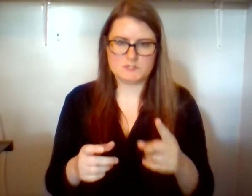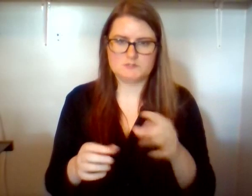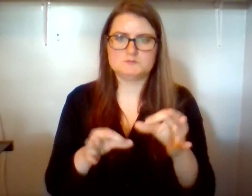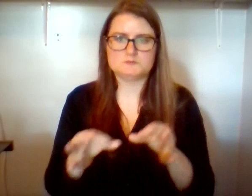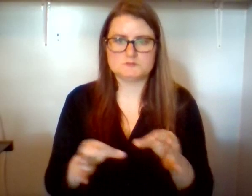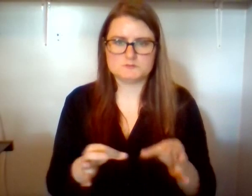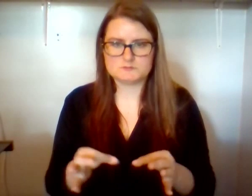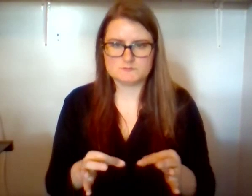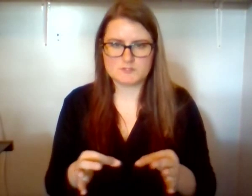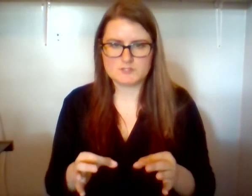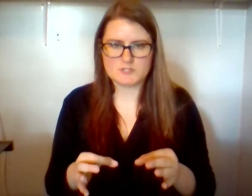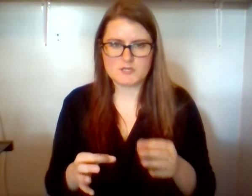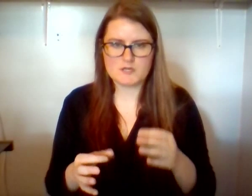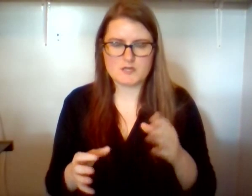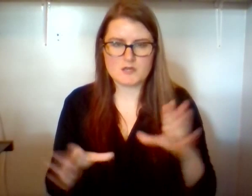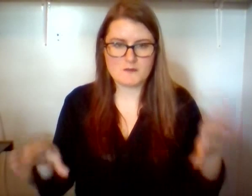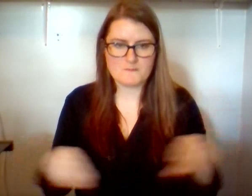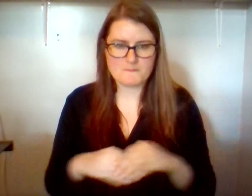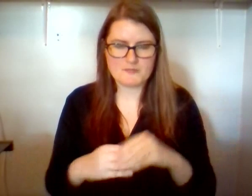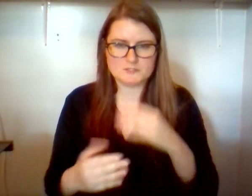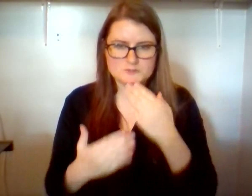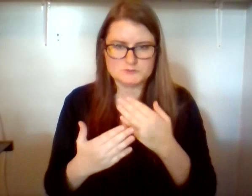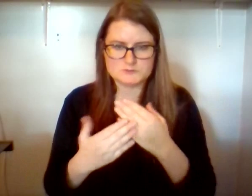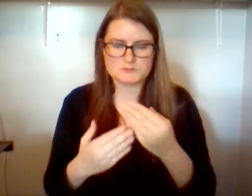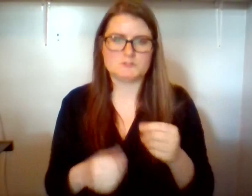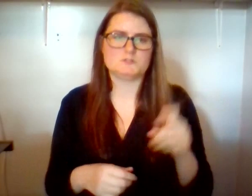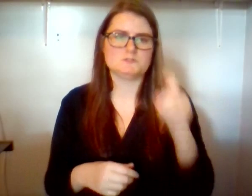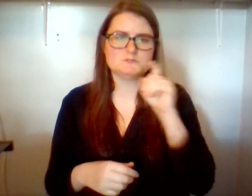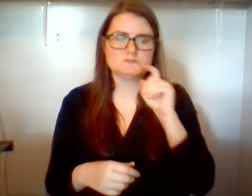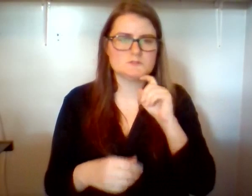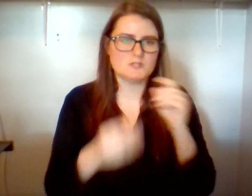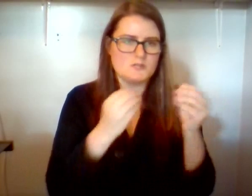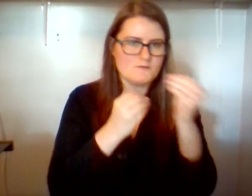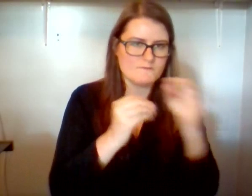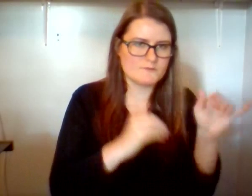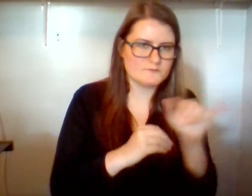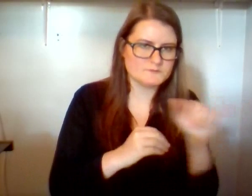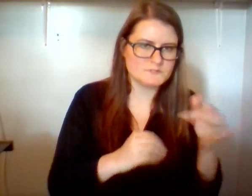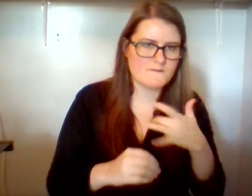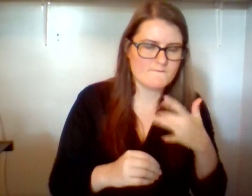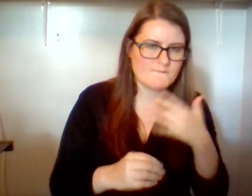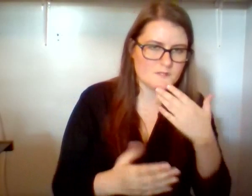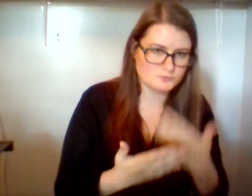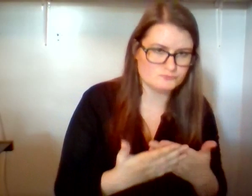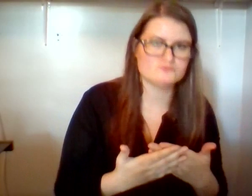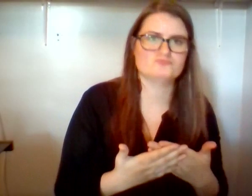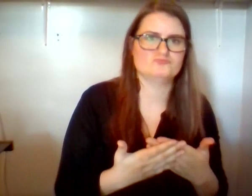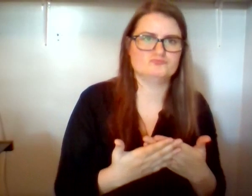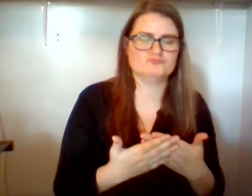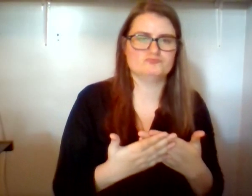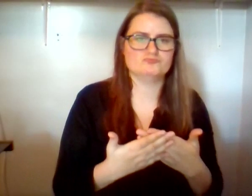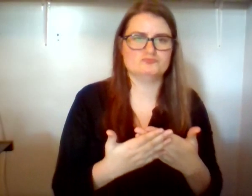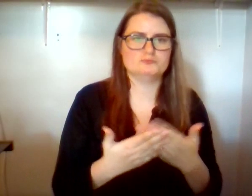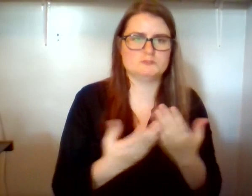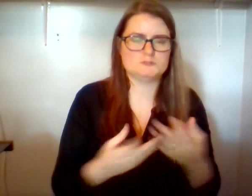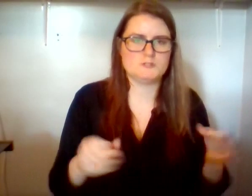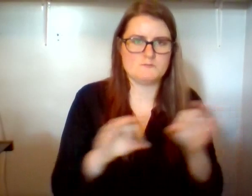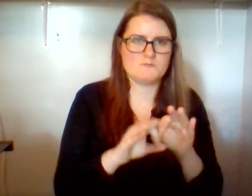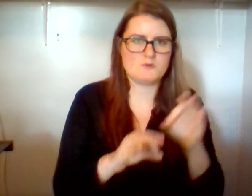Paul says, no, the food and the sex are created to be received with thanksgiving because they're sanctified by the word of God and prayer, which